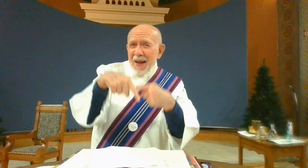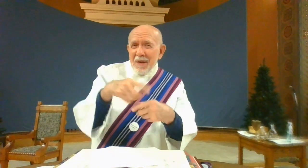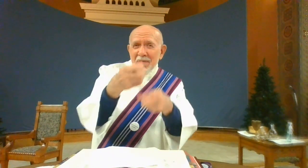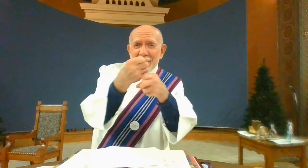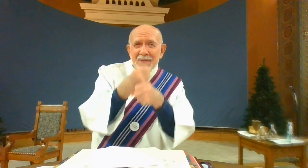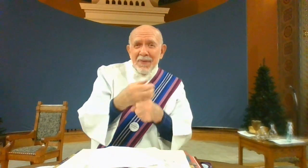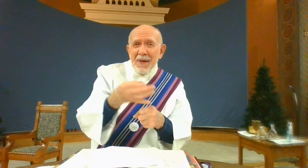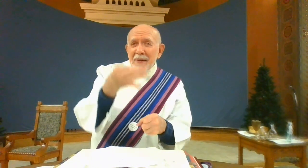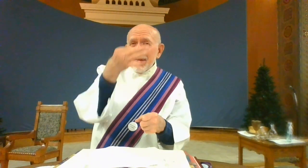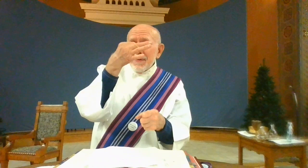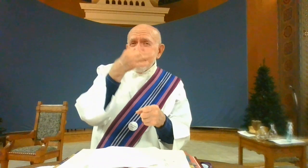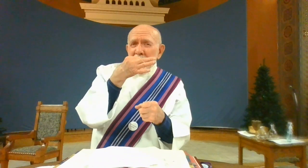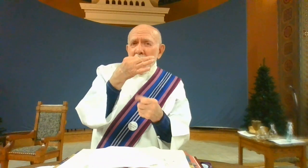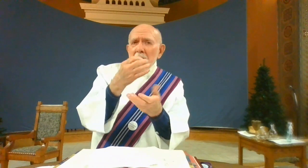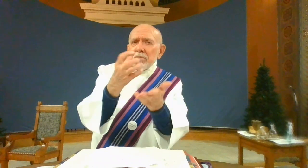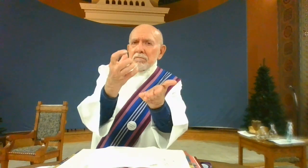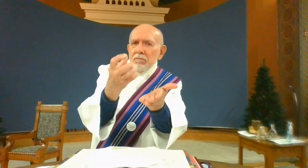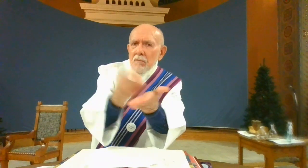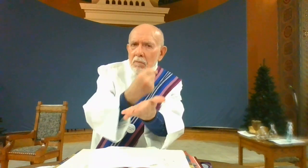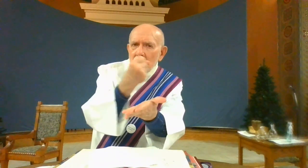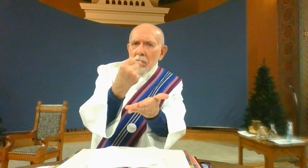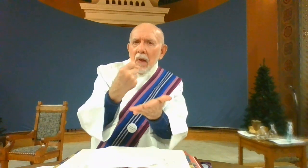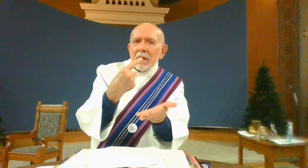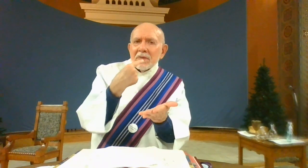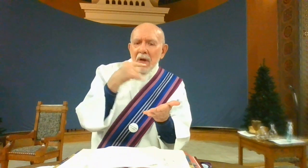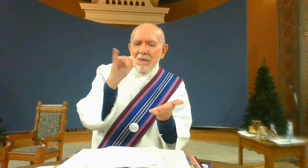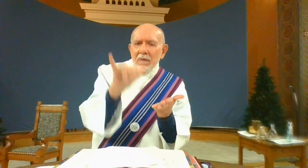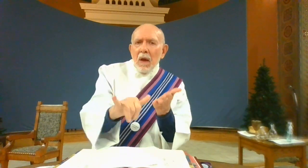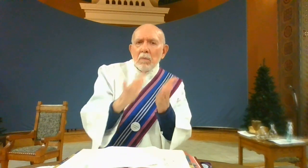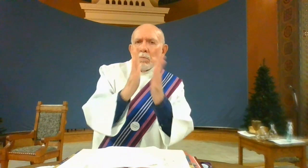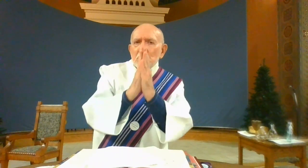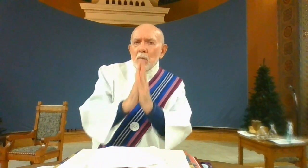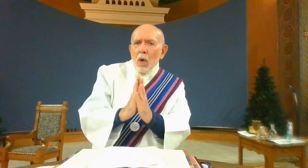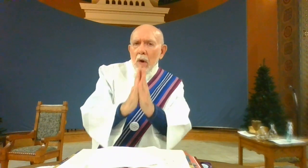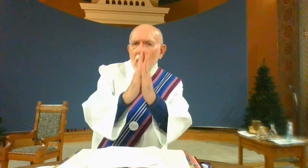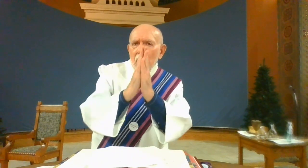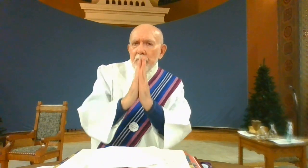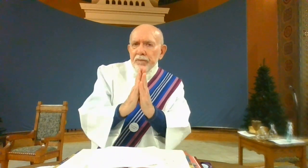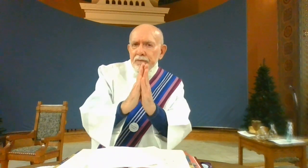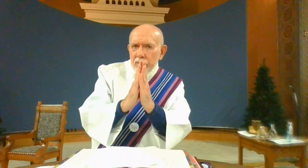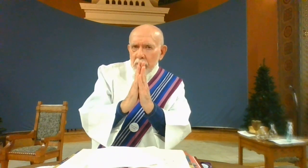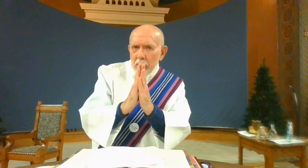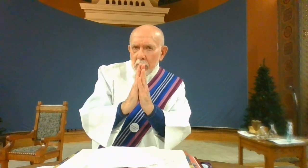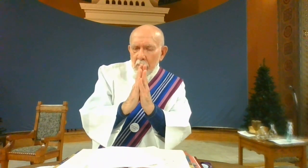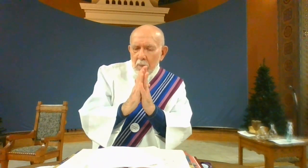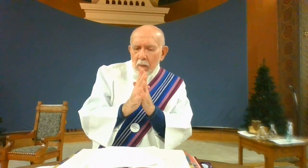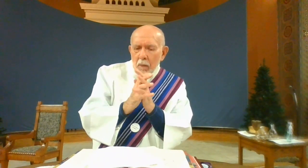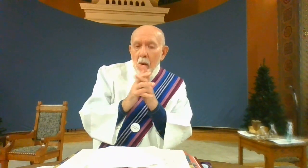this prayer is for those of you who cannot come to receive communion at this time please join me in this prayer